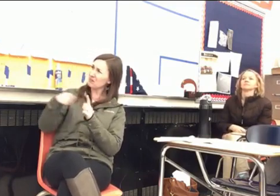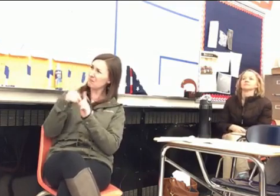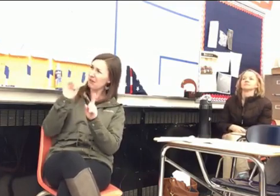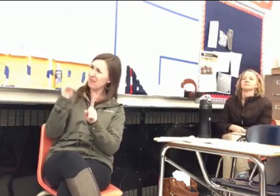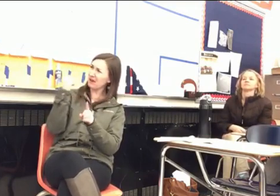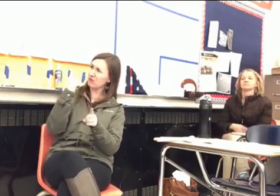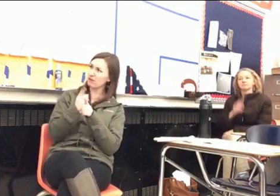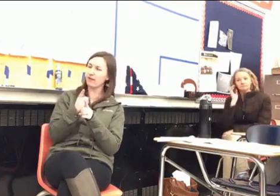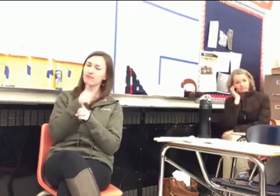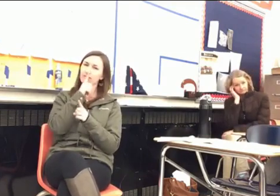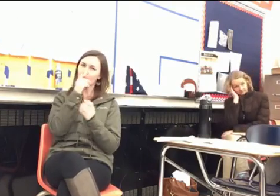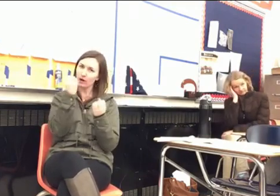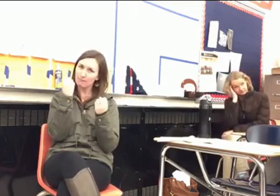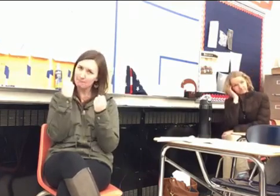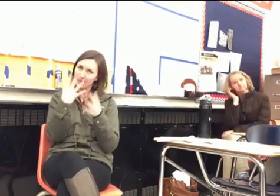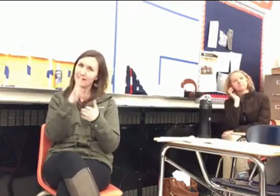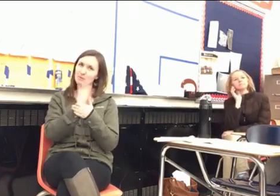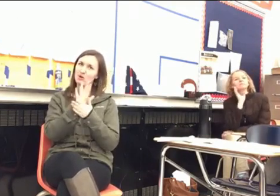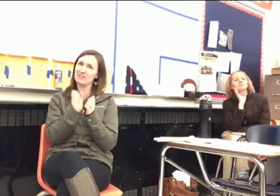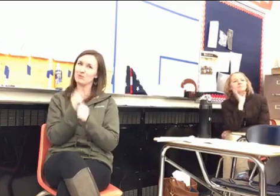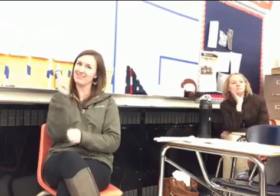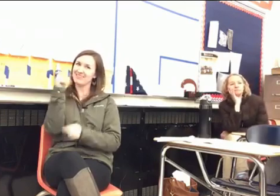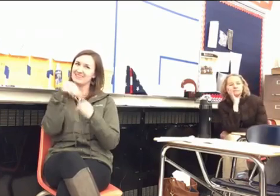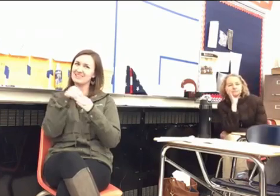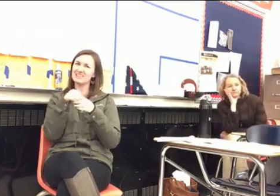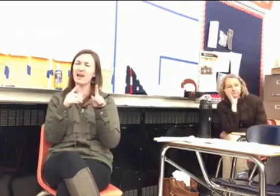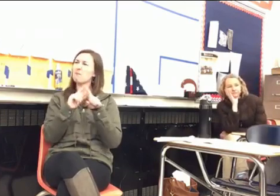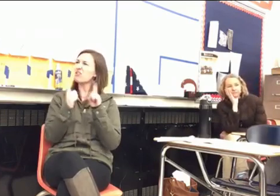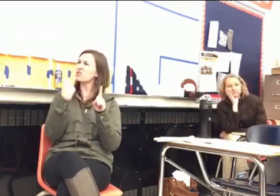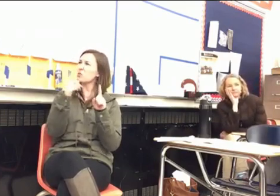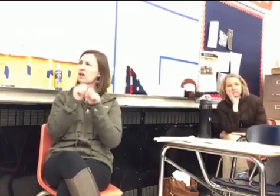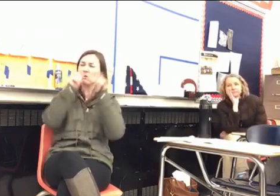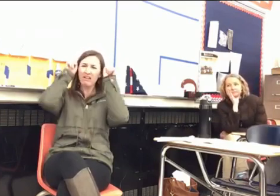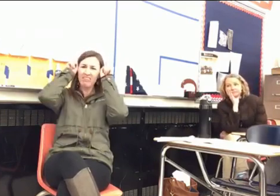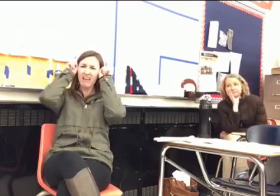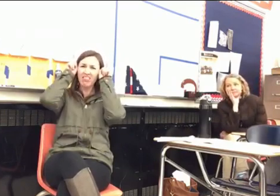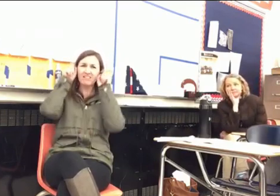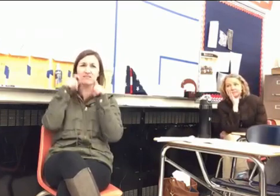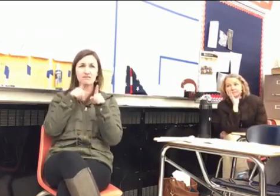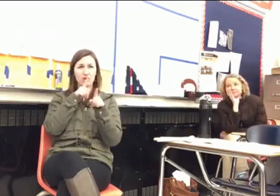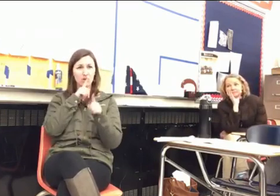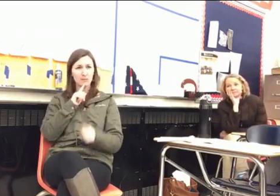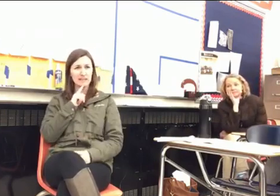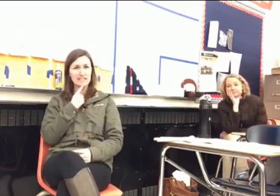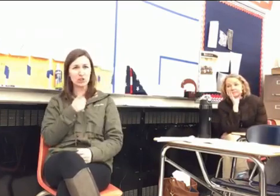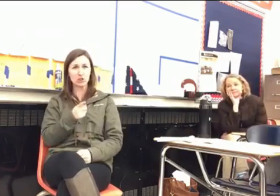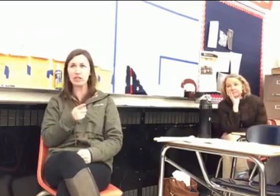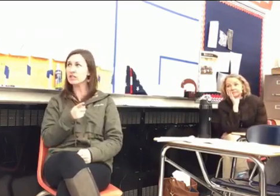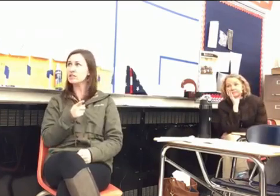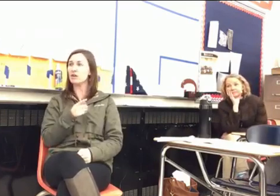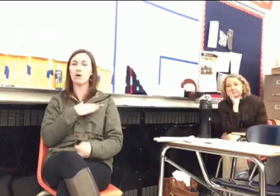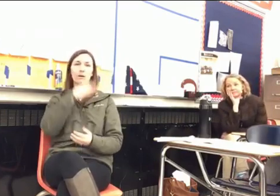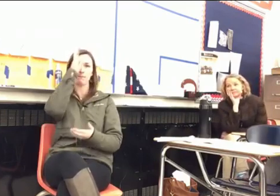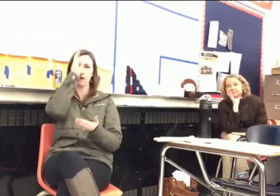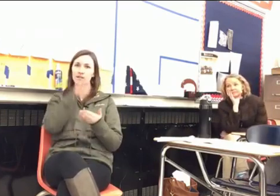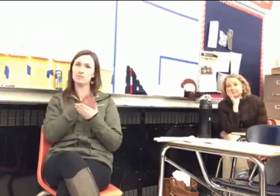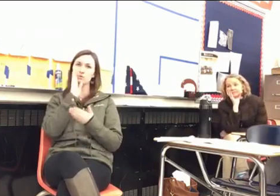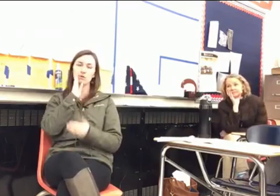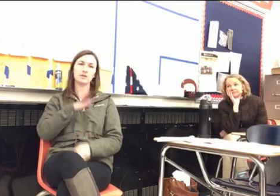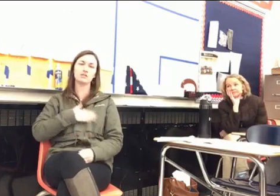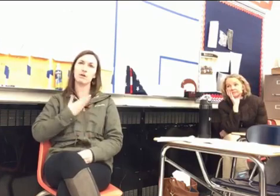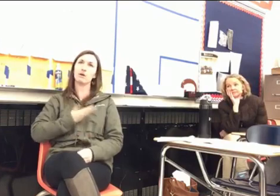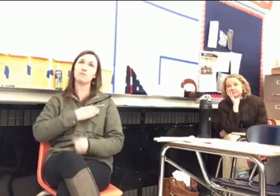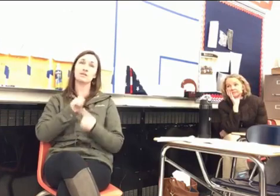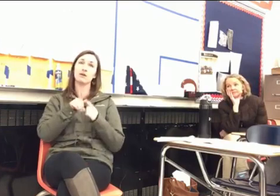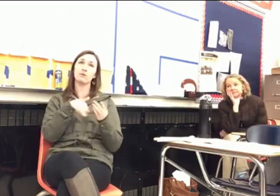movies, especially if you watch John Wayne movies. The one where like the aliens come? Oh, please don't tell me. Are you being serious? Oh, my husband's going to be so upset when I